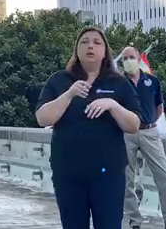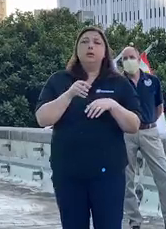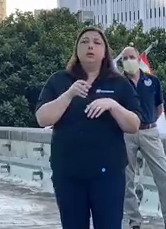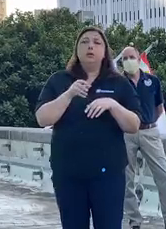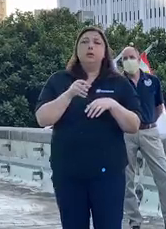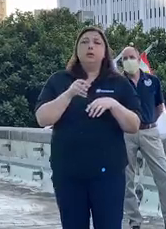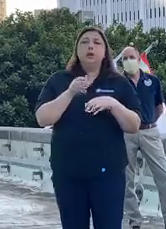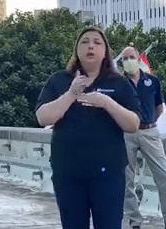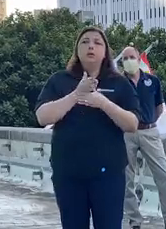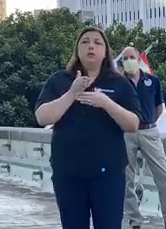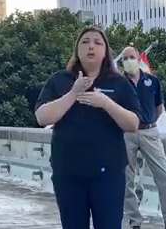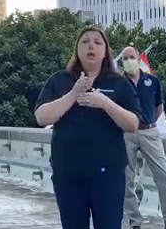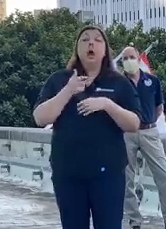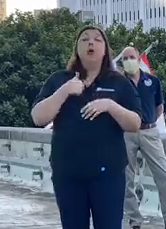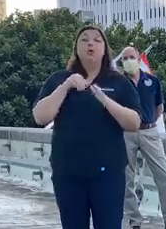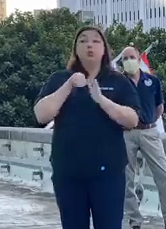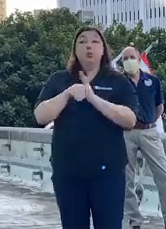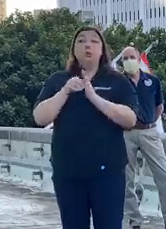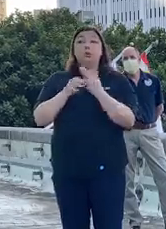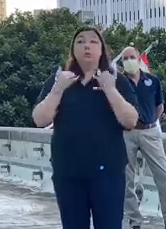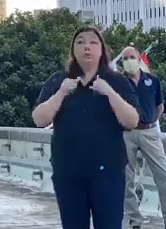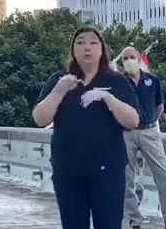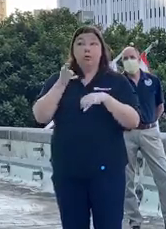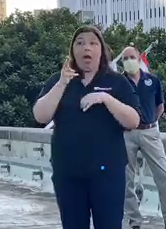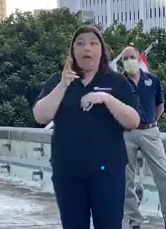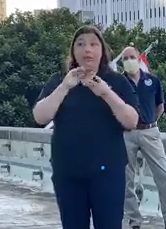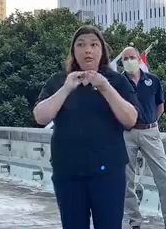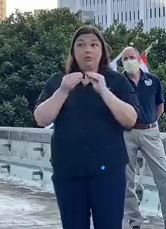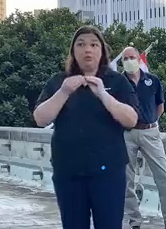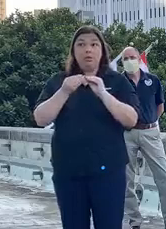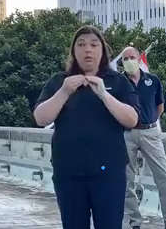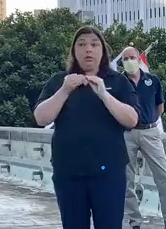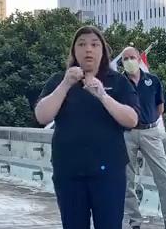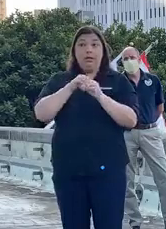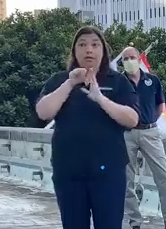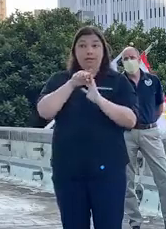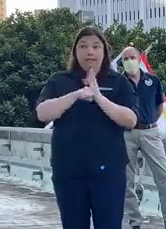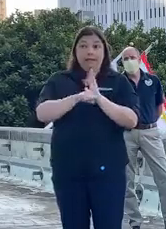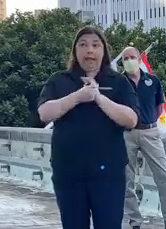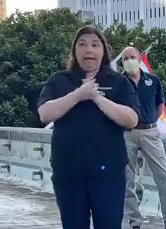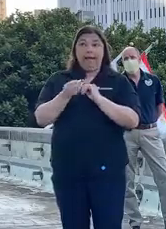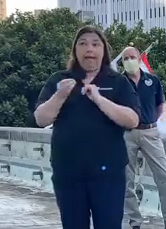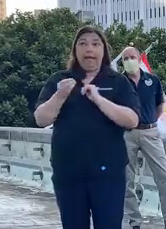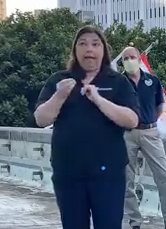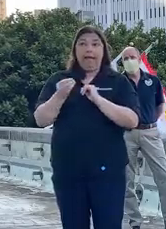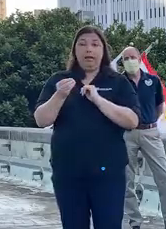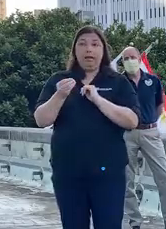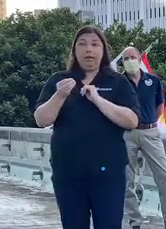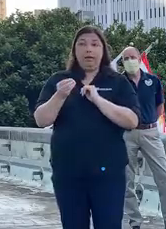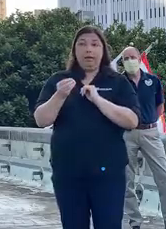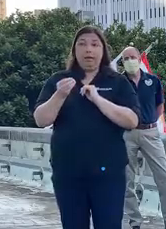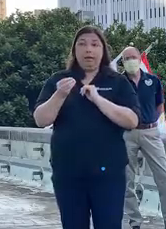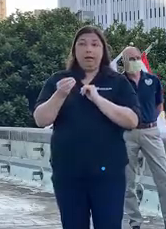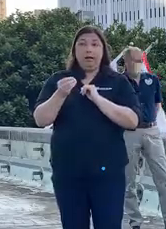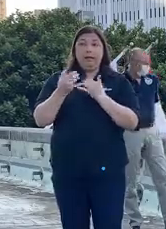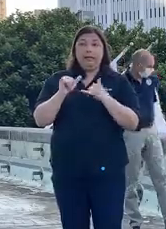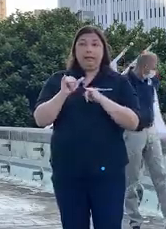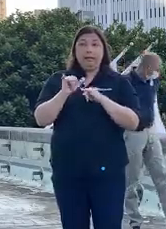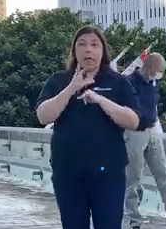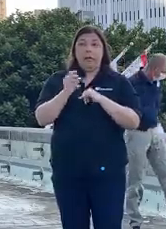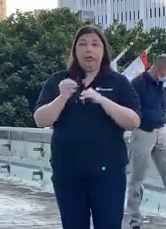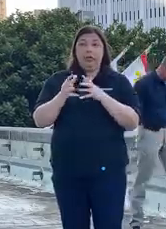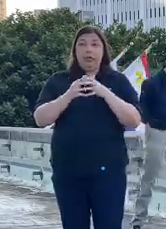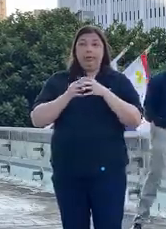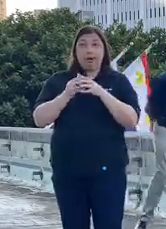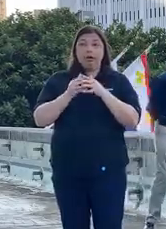at the highest rate in the state? And with this, what should African Americans and other minorities be doing to